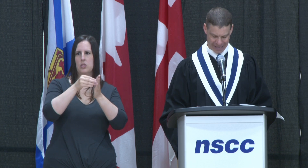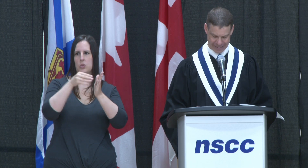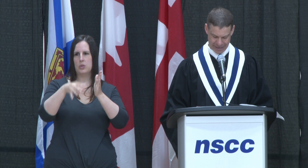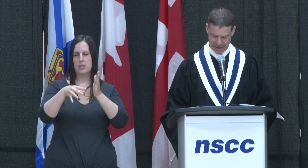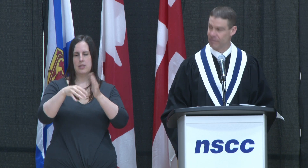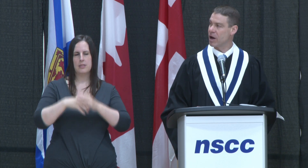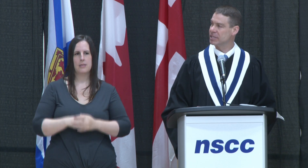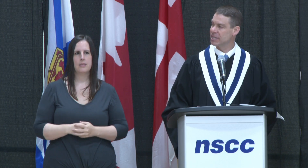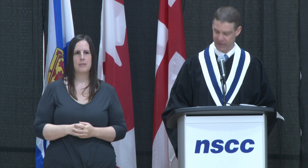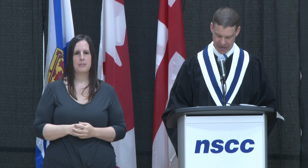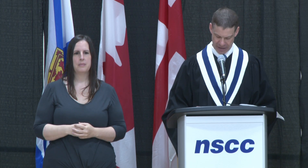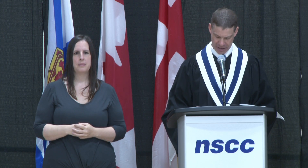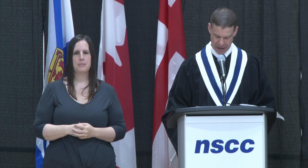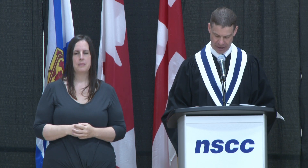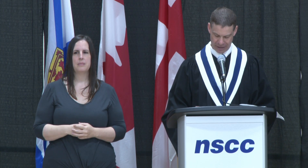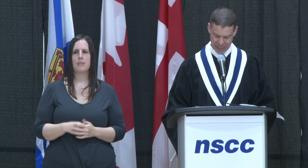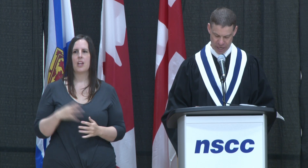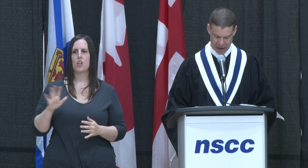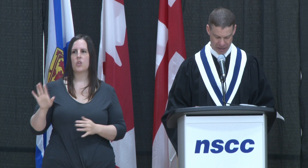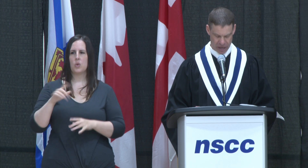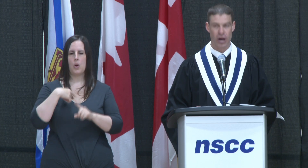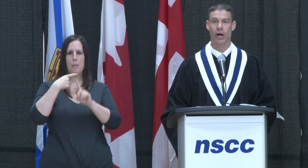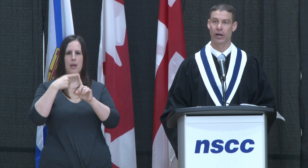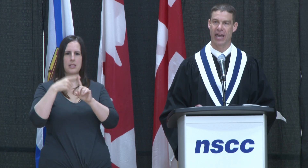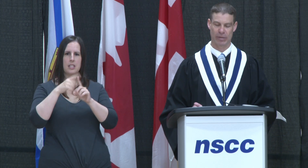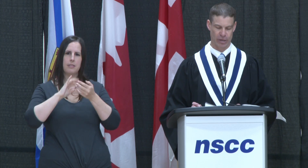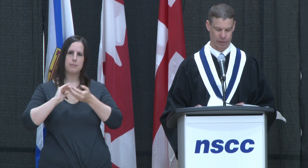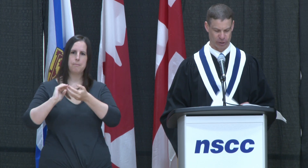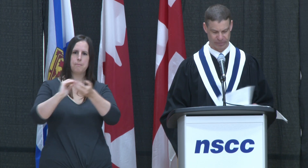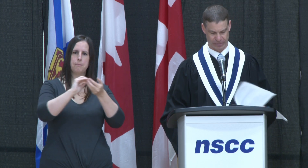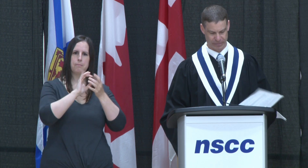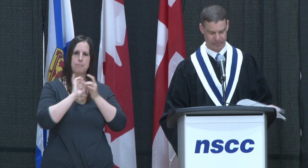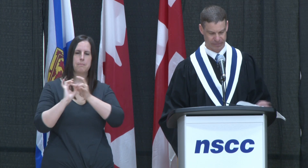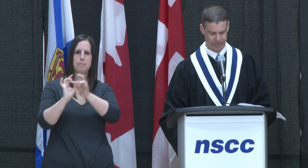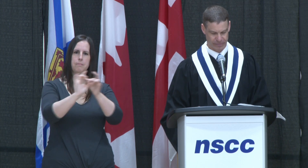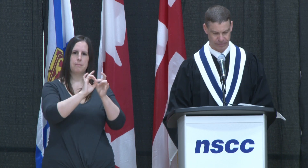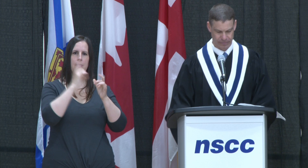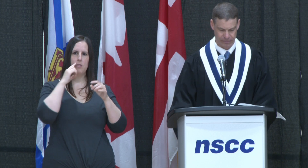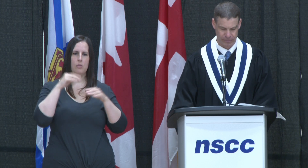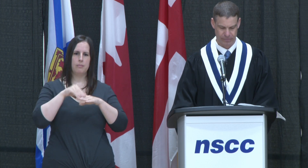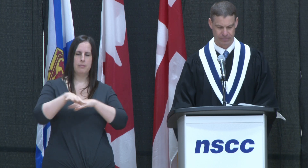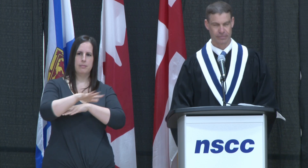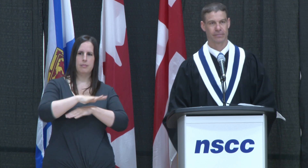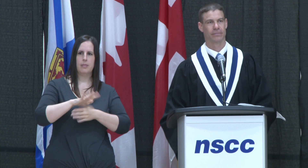for imprinting a legacy of positivity and collegiality on our campus culture.